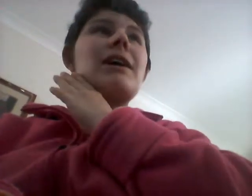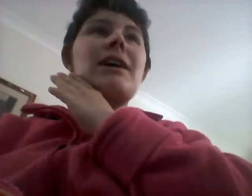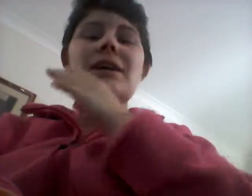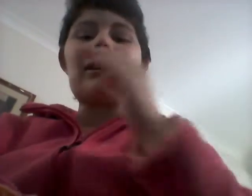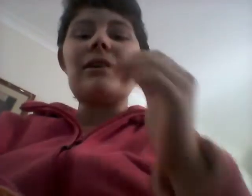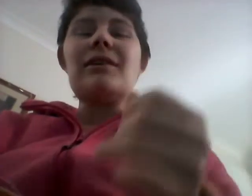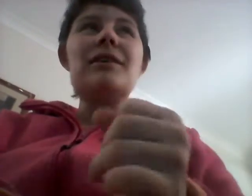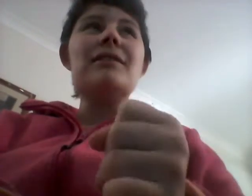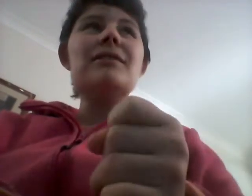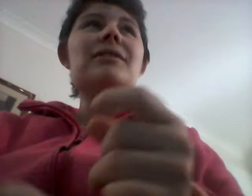E-I-E-I-O.